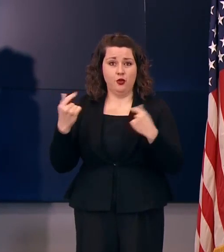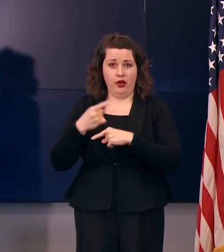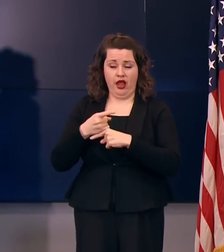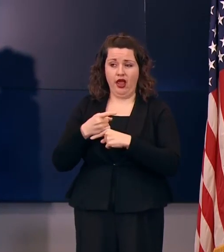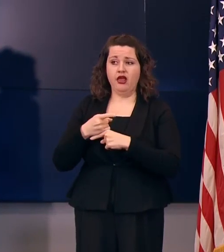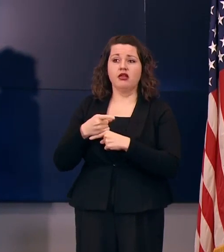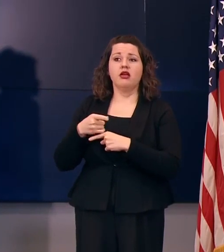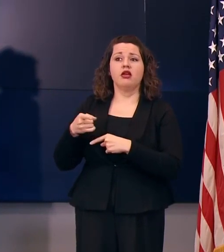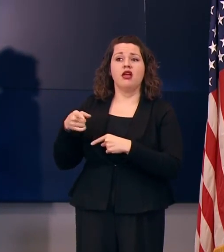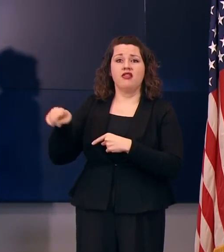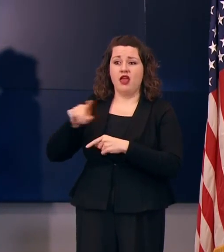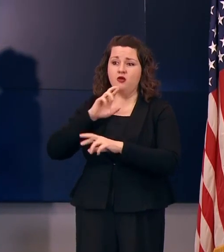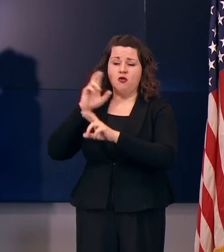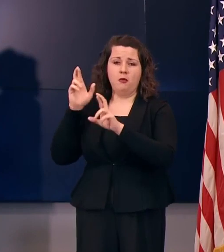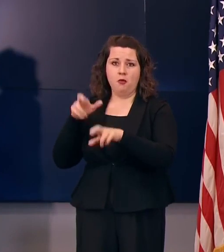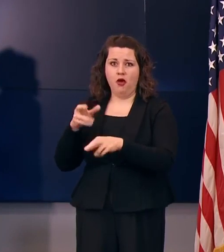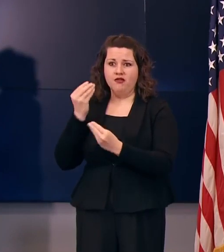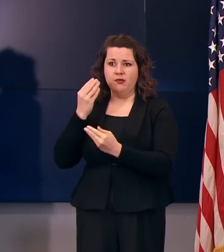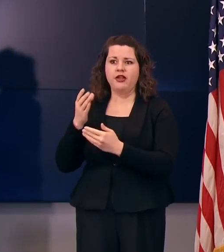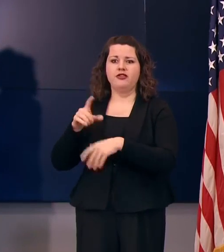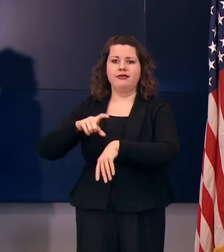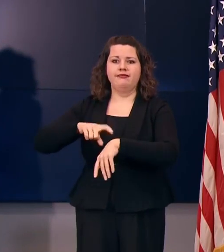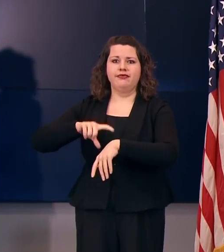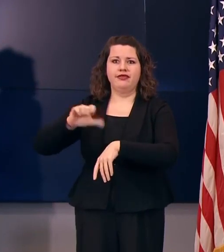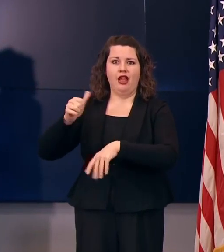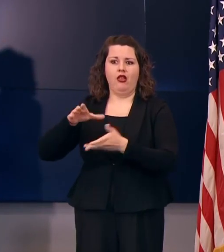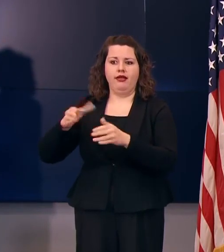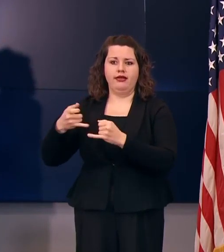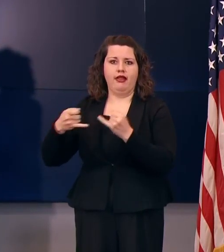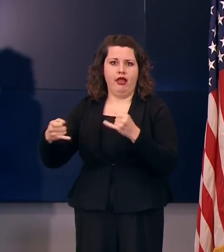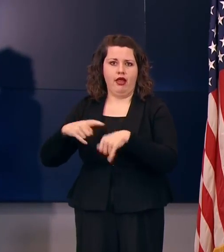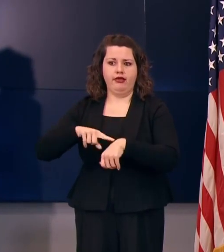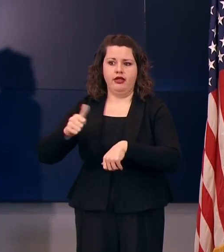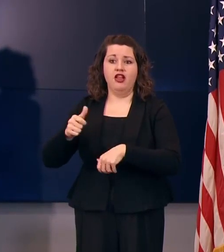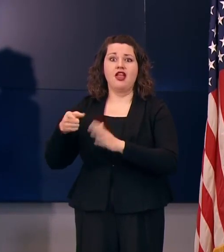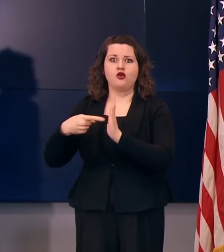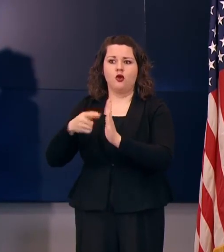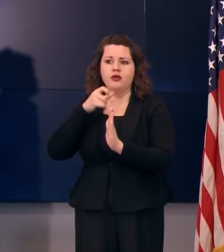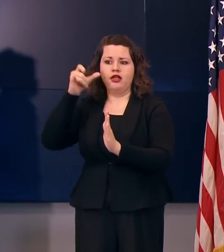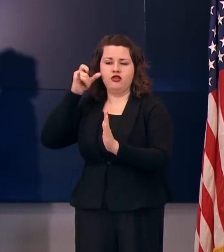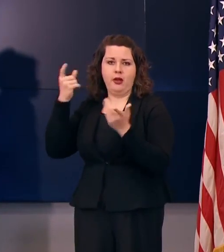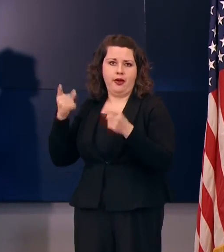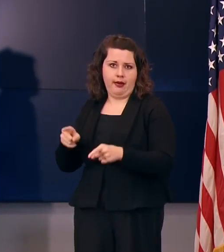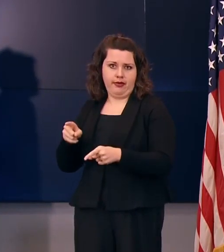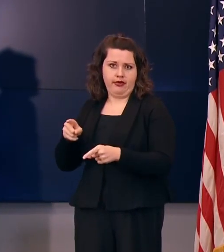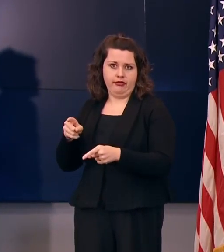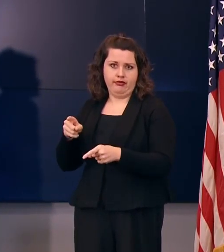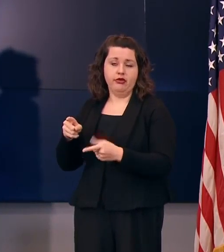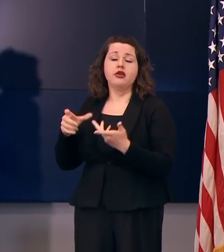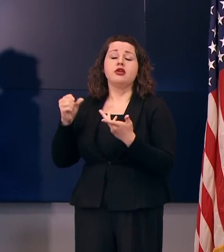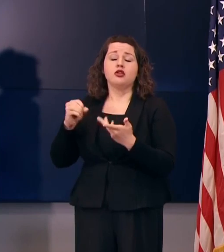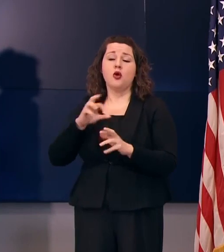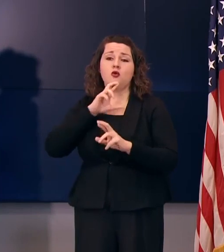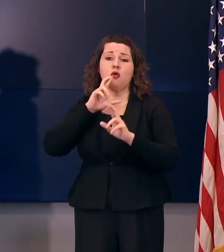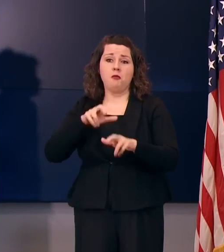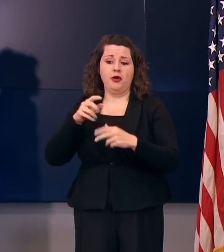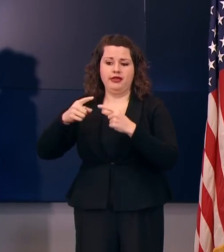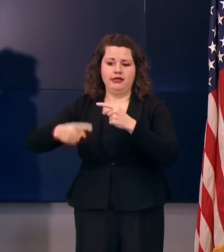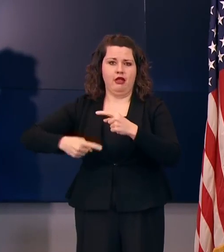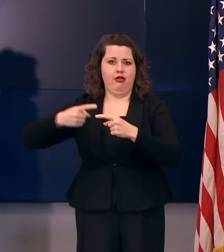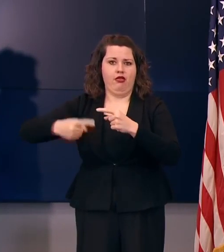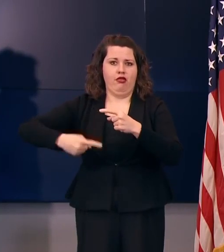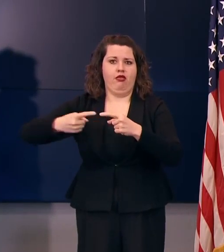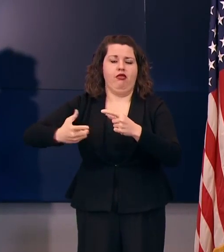been asked to report information by 10 o'clock this morning that reflects what happened yesterday. And so the reporting cycles